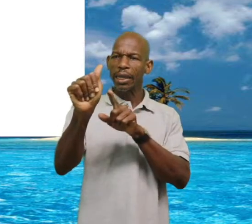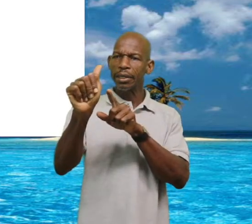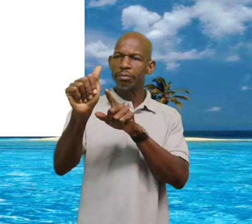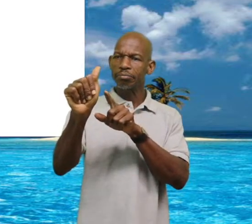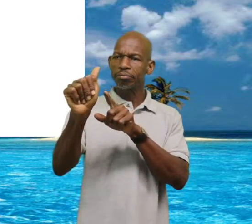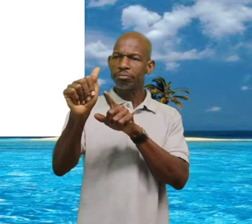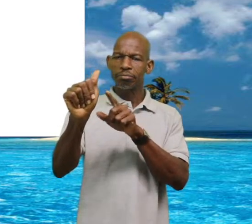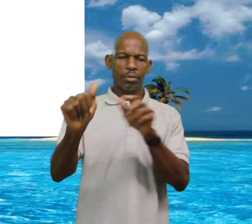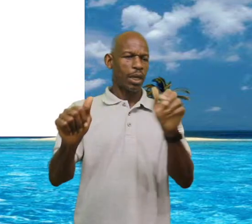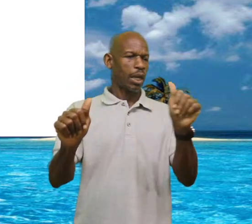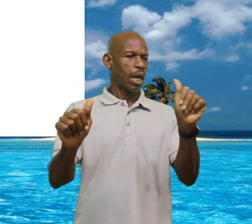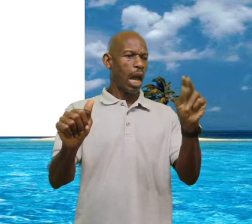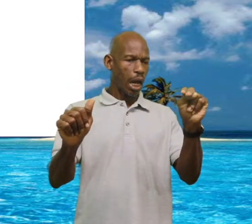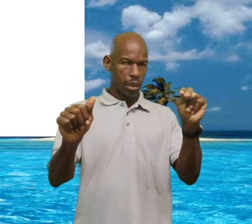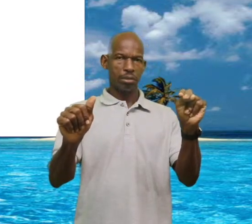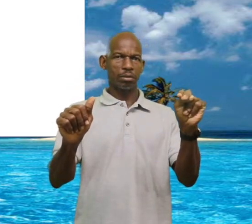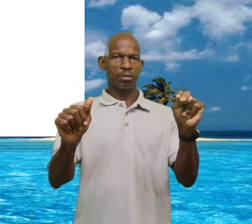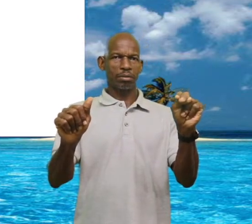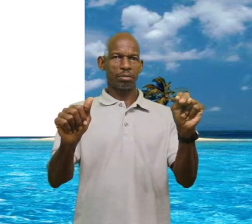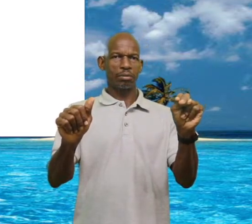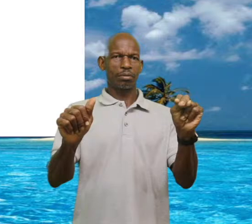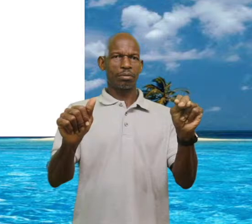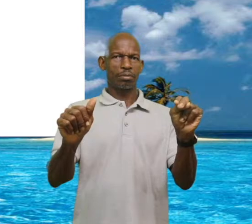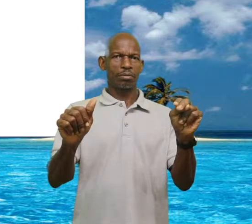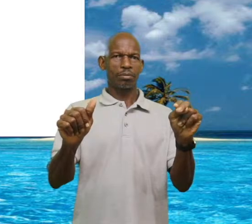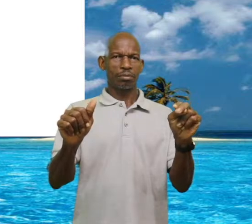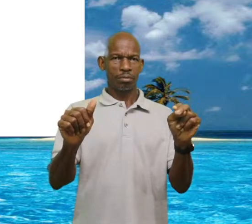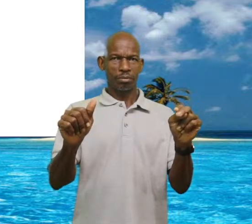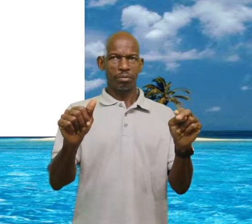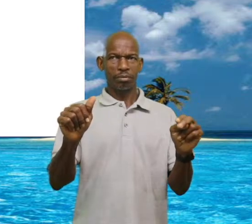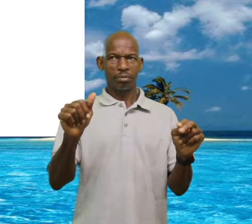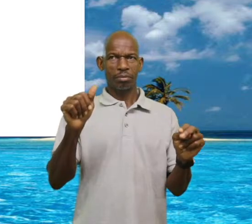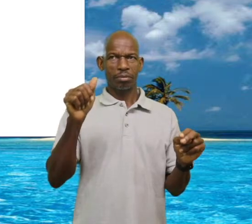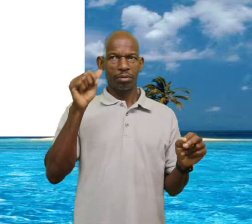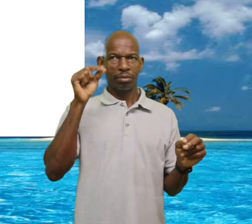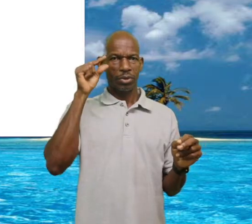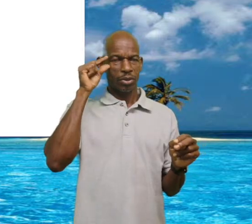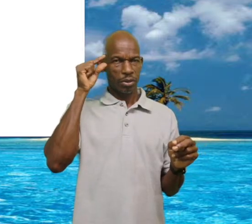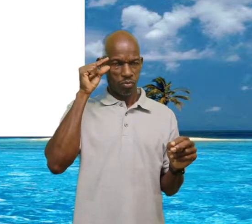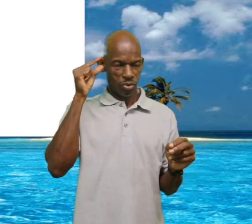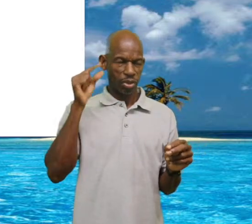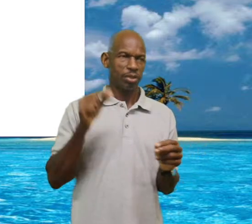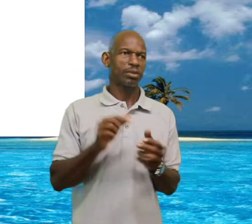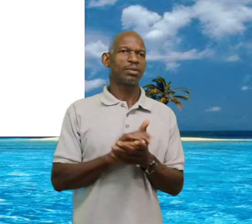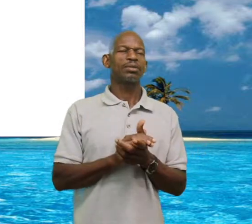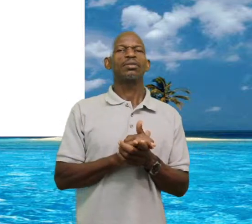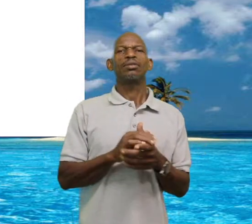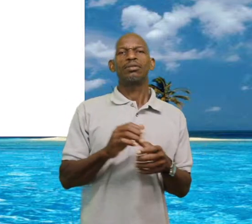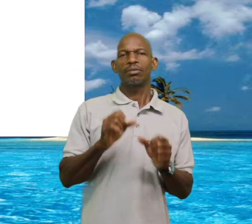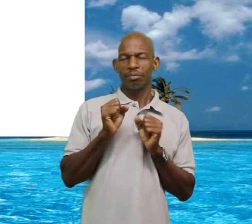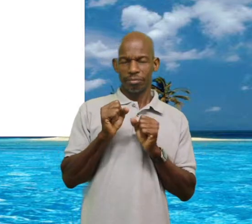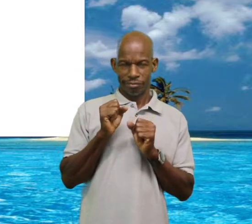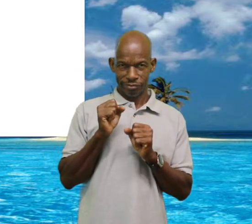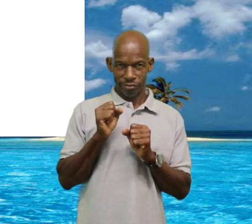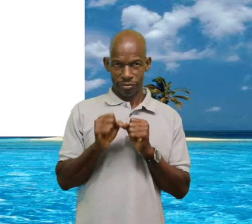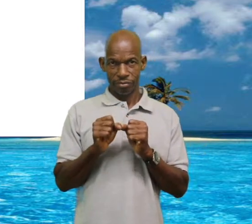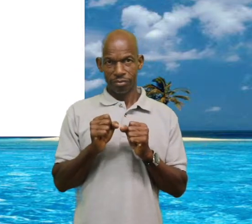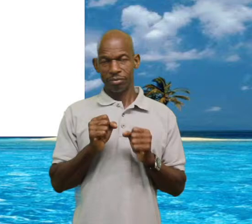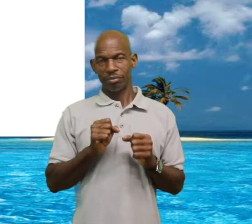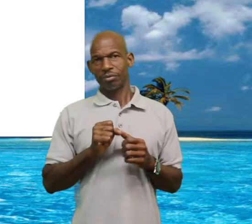continue there with Sabriki sinuses so that we will not